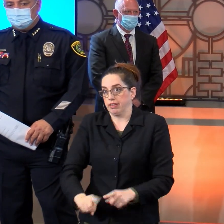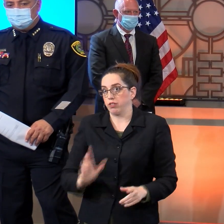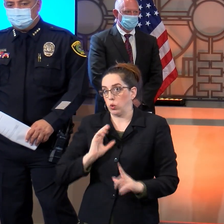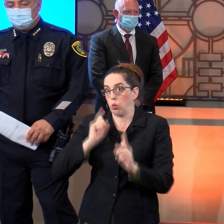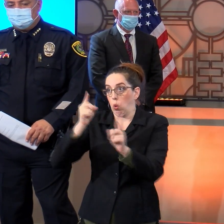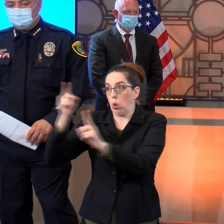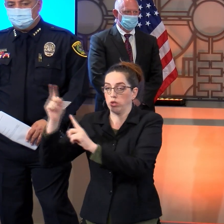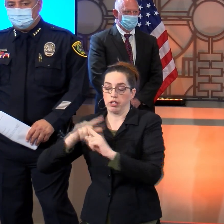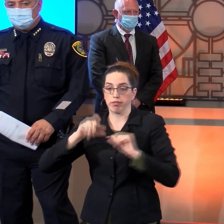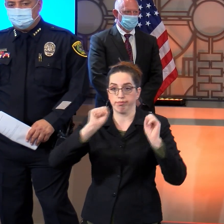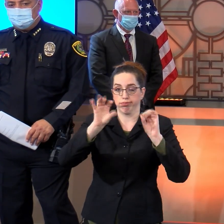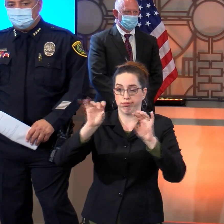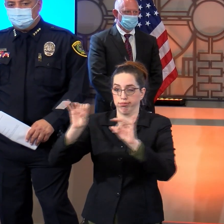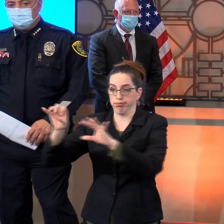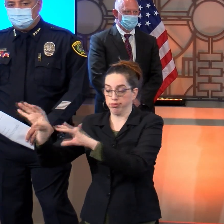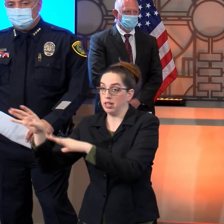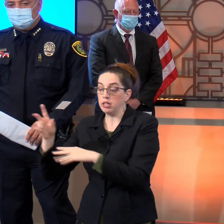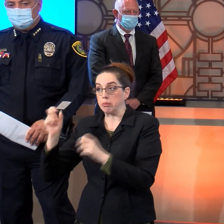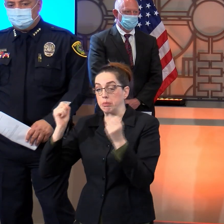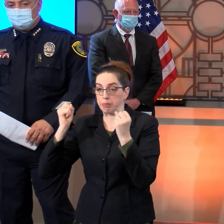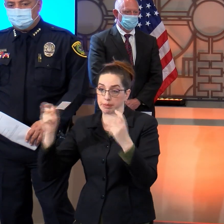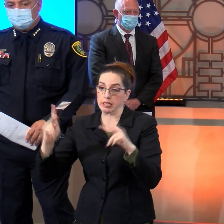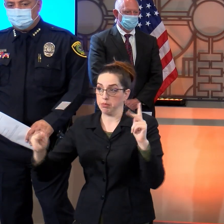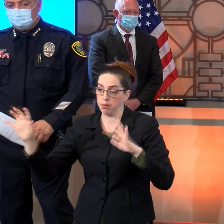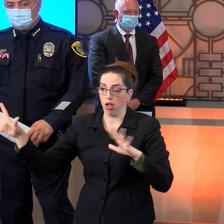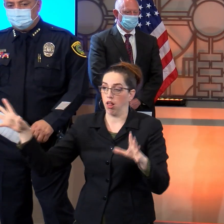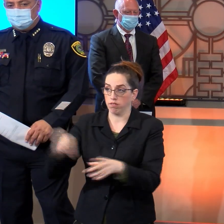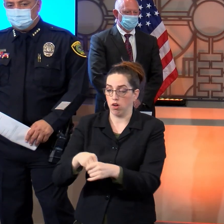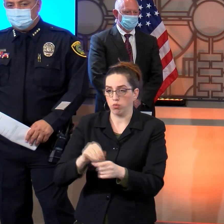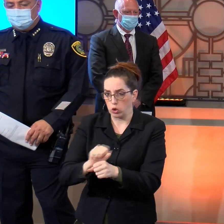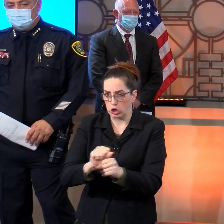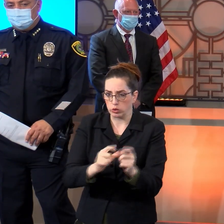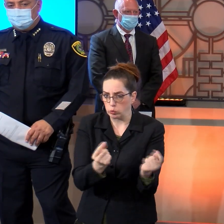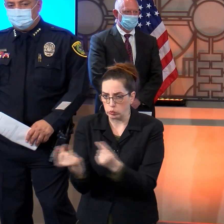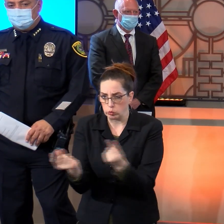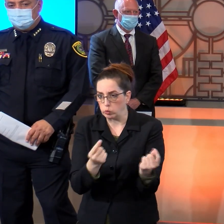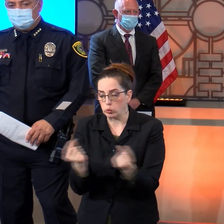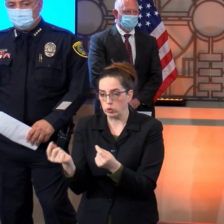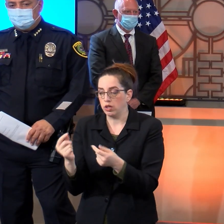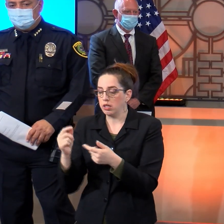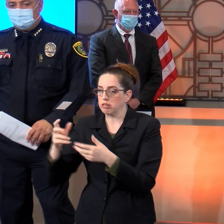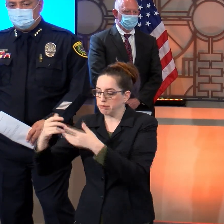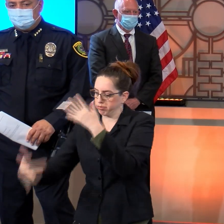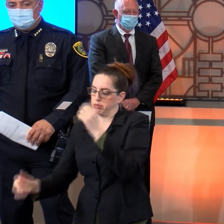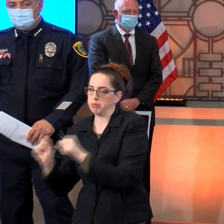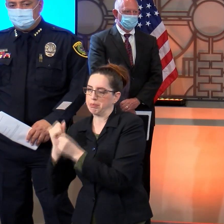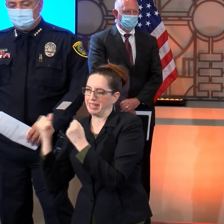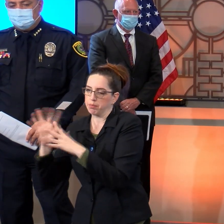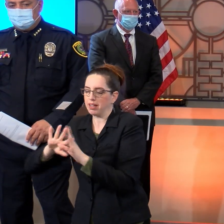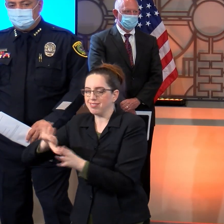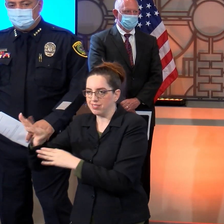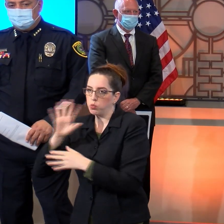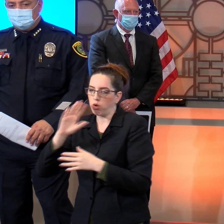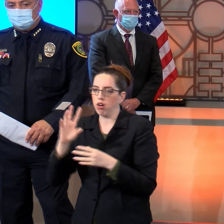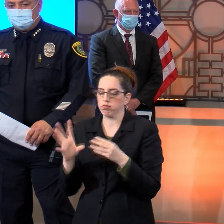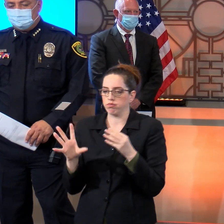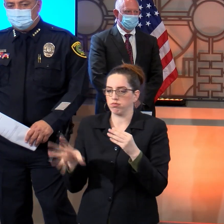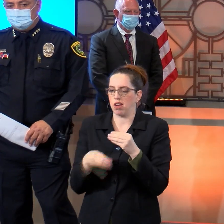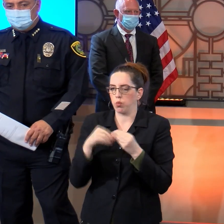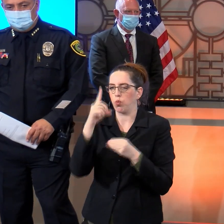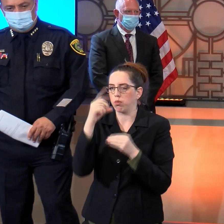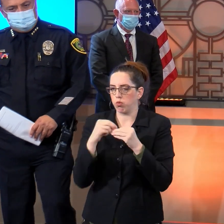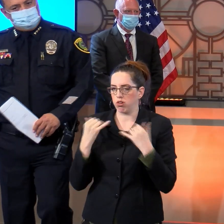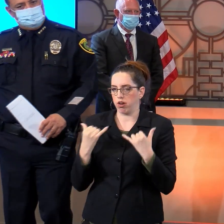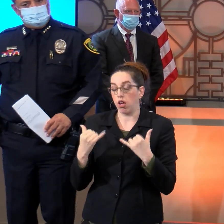out of respect for the people that are working very hard on all those plans, but I'm just going to mention one more today, and that is, as businesses